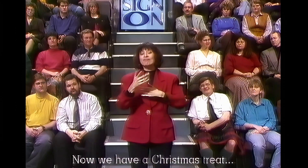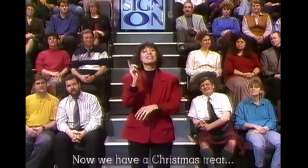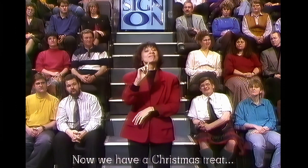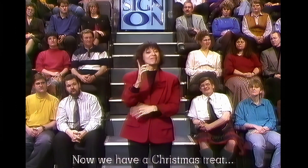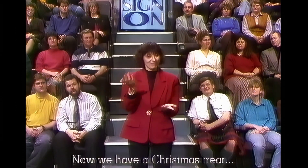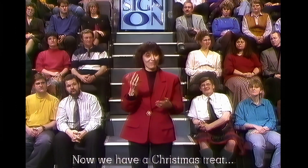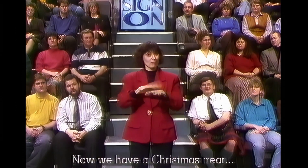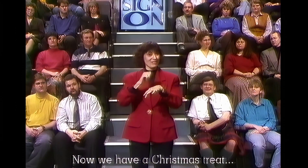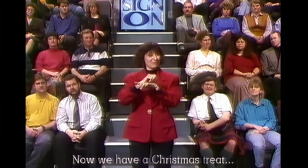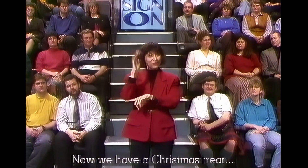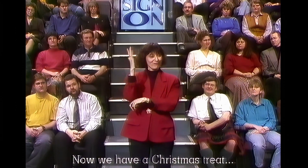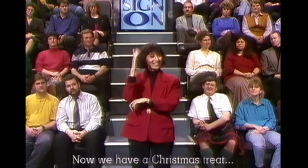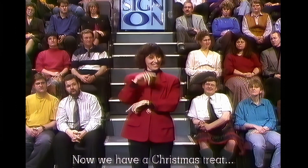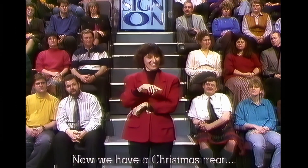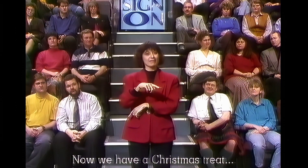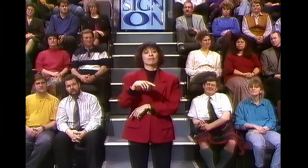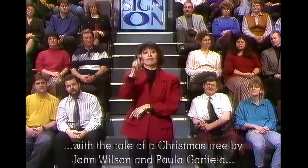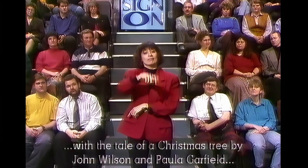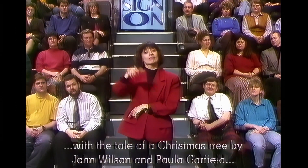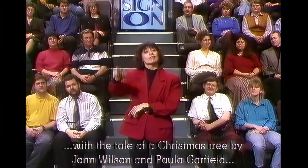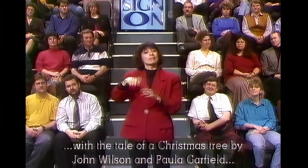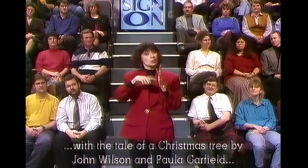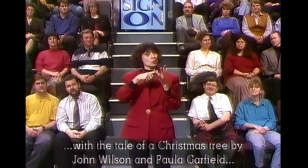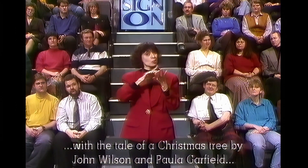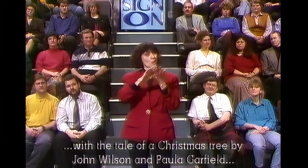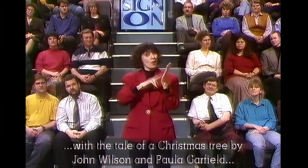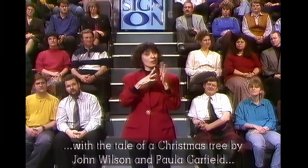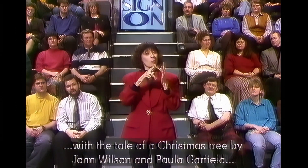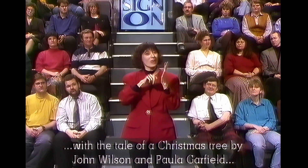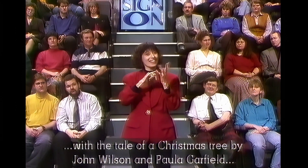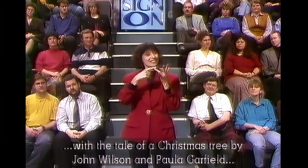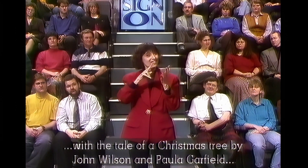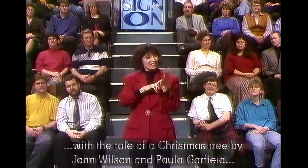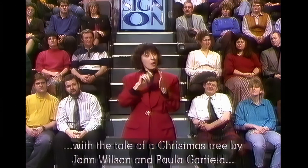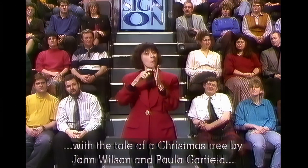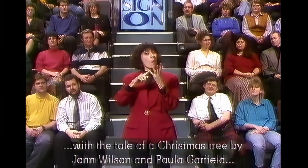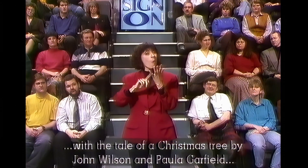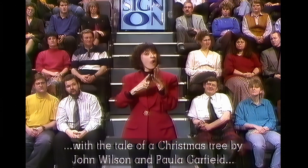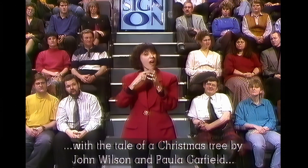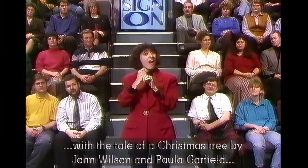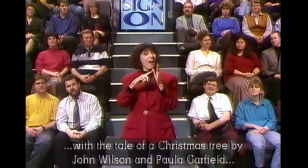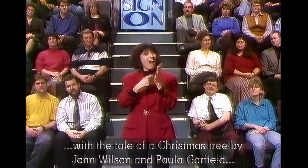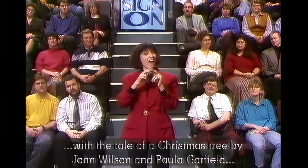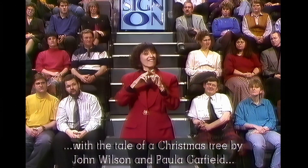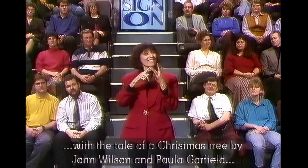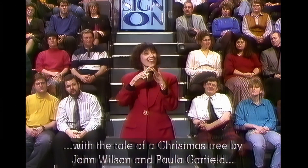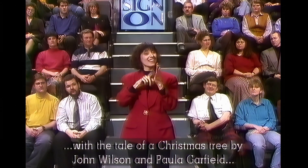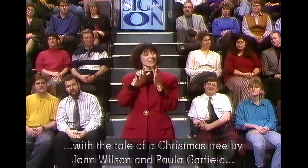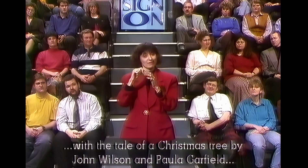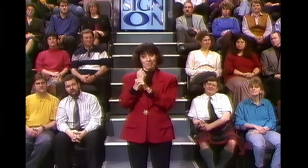have a Christmas treat in store for you, with The Tale of a Christmas Tree by John Wilson and Paula Garfield,